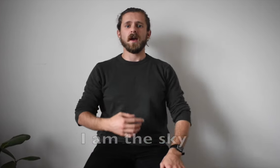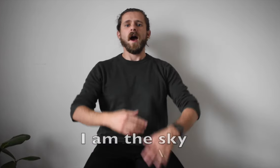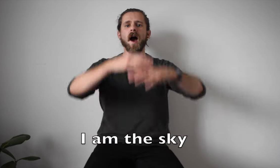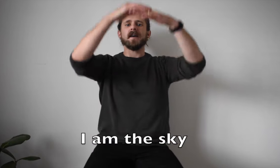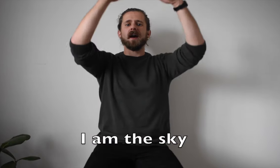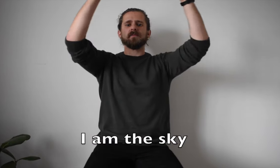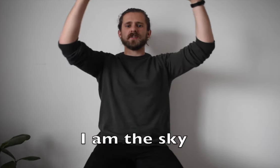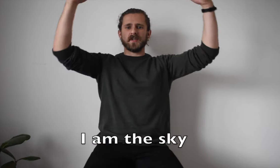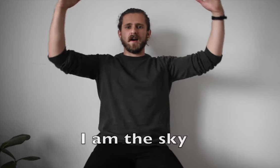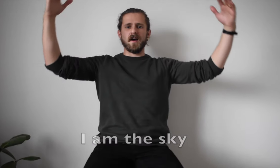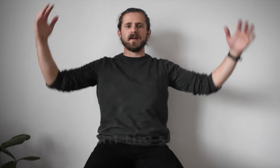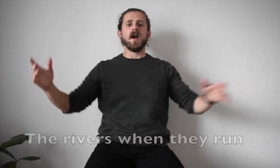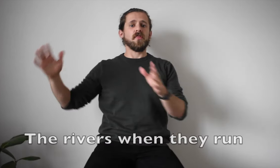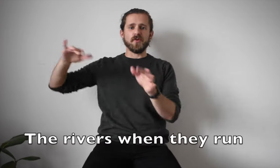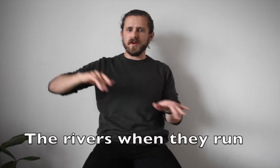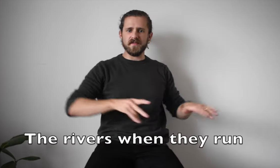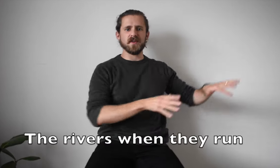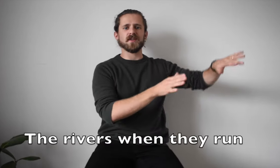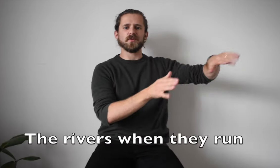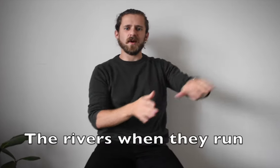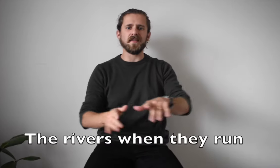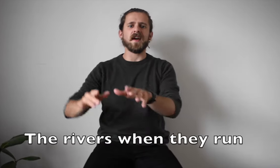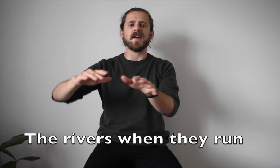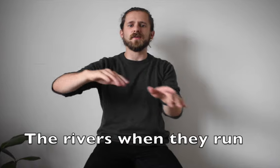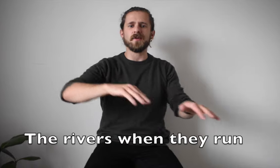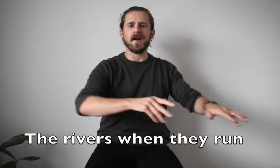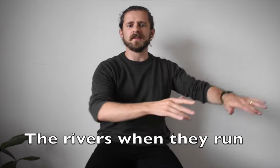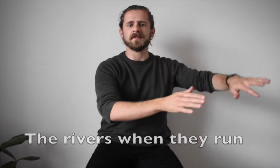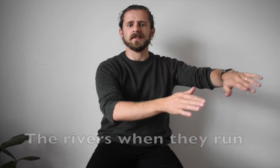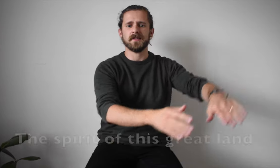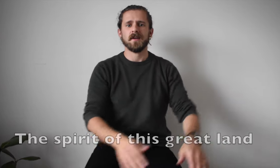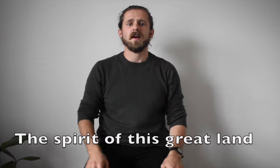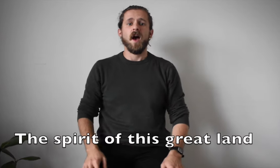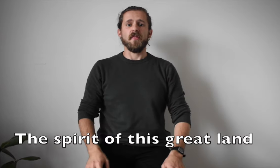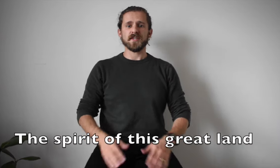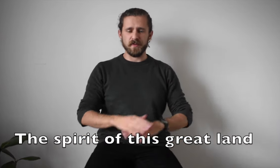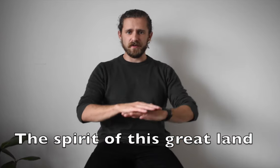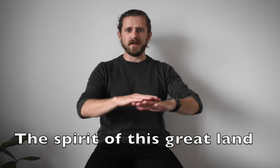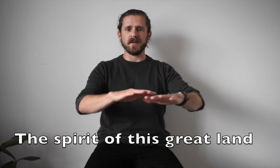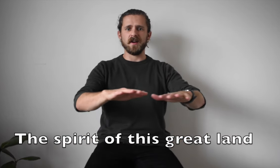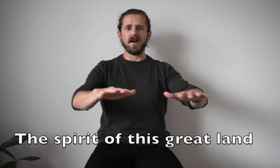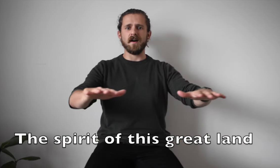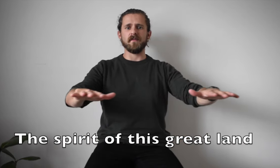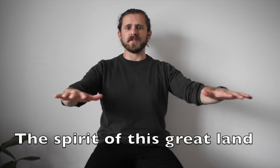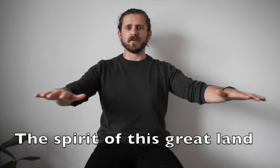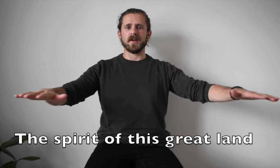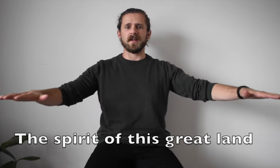I Am The Sky The Rivers When They Run The Spirit Of This Great